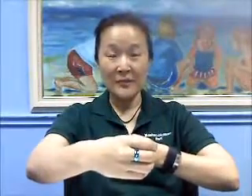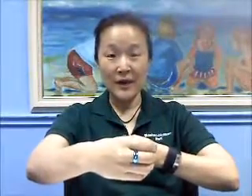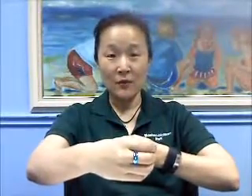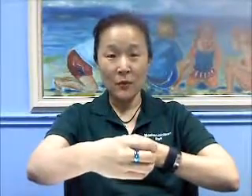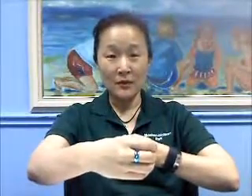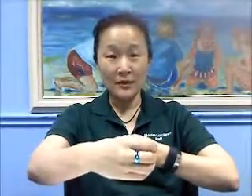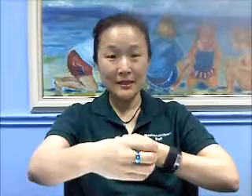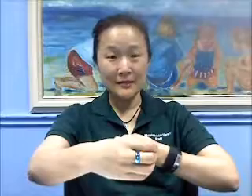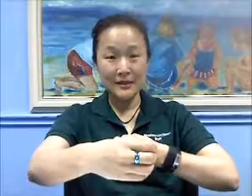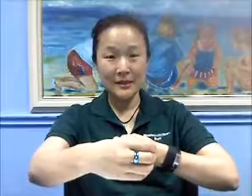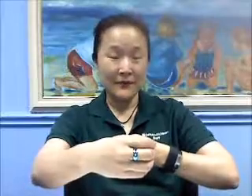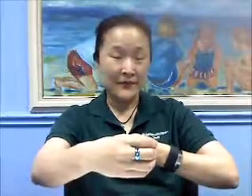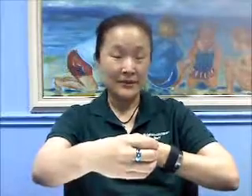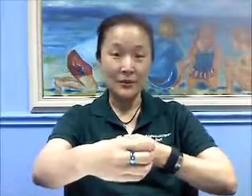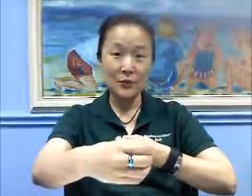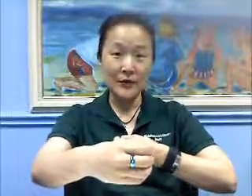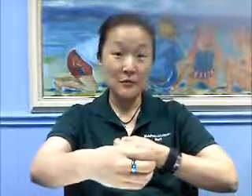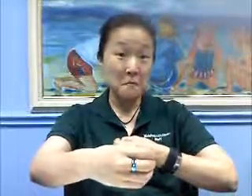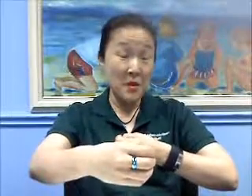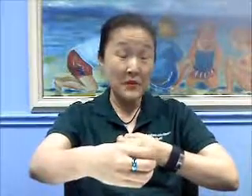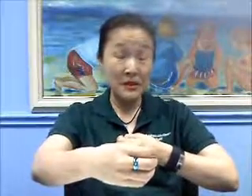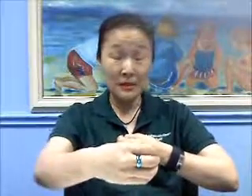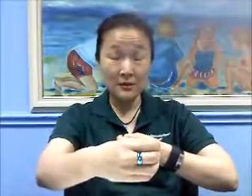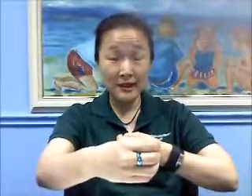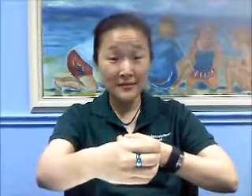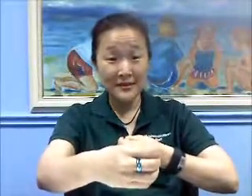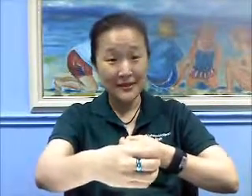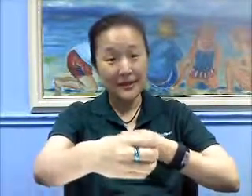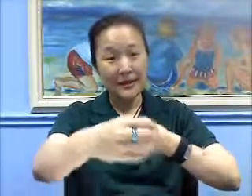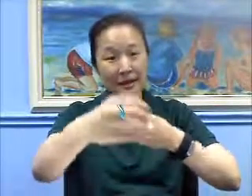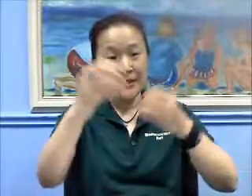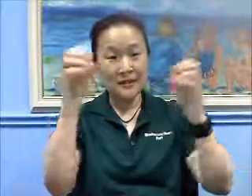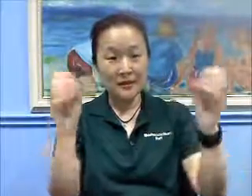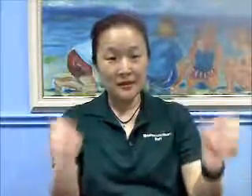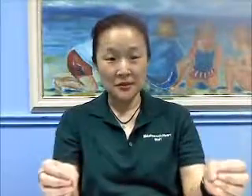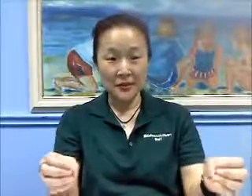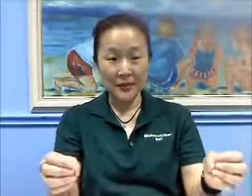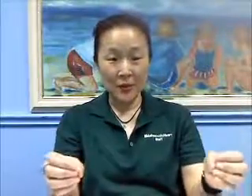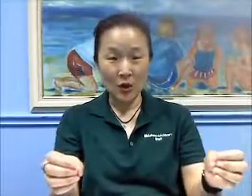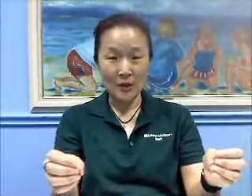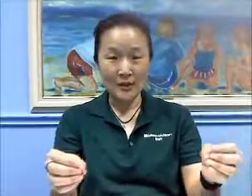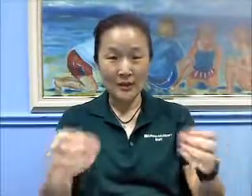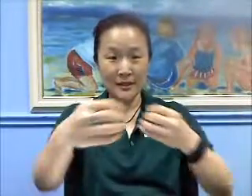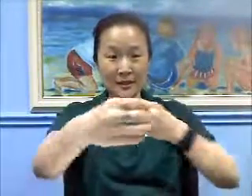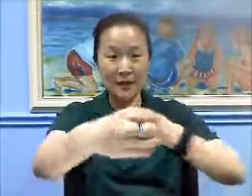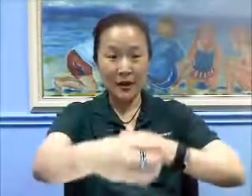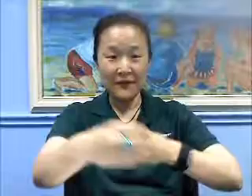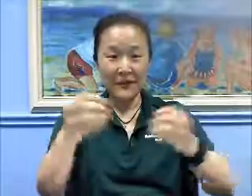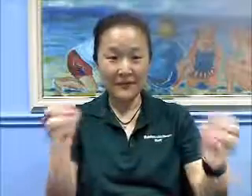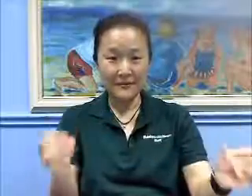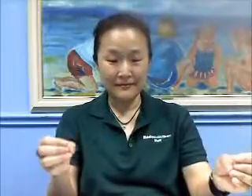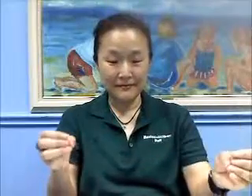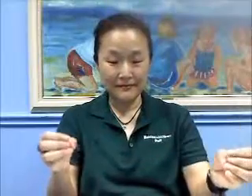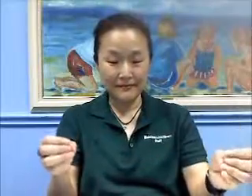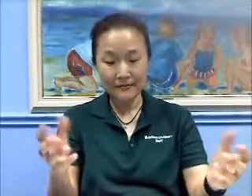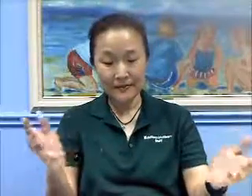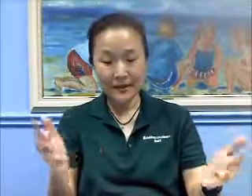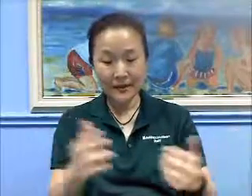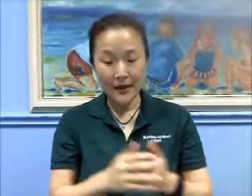back walls, because offices are square, maybe not literally. And then you do the two side walls. So office.